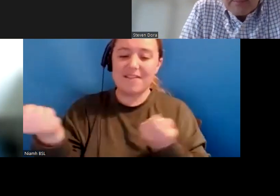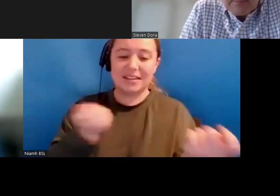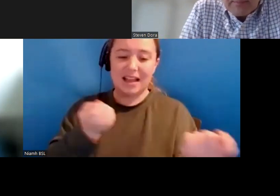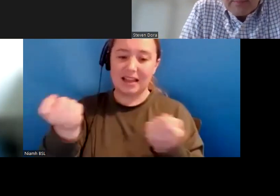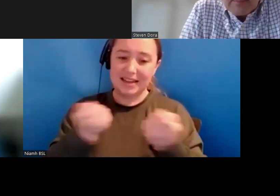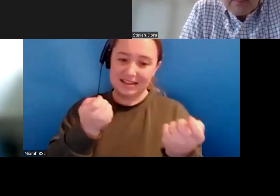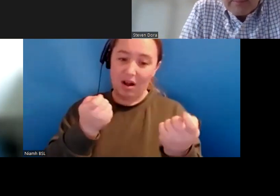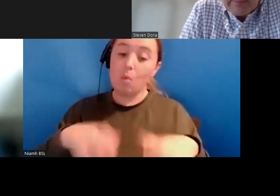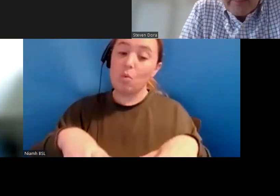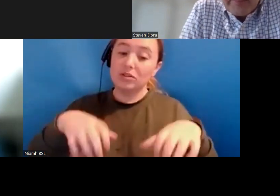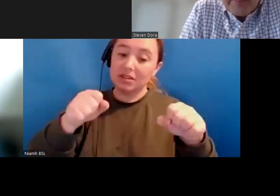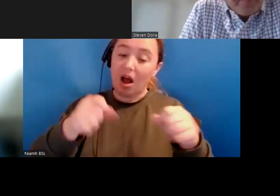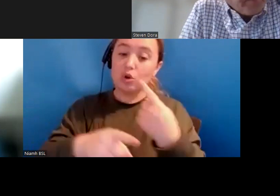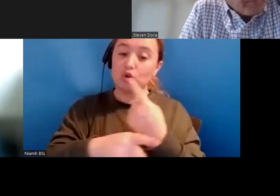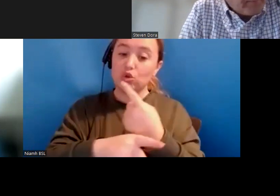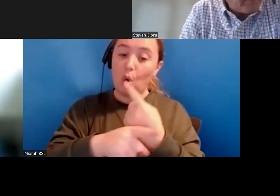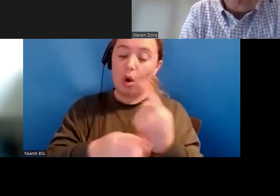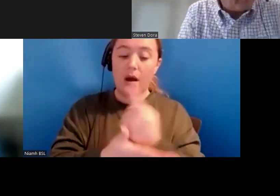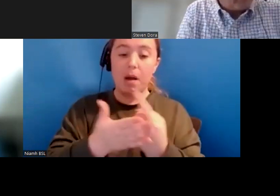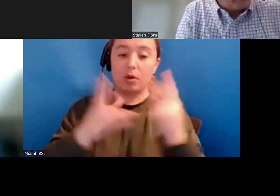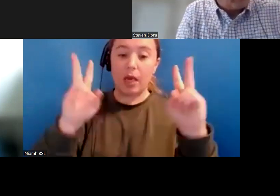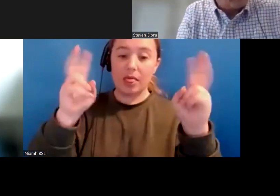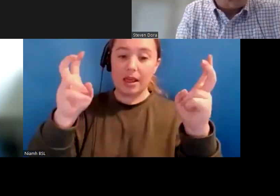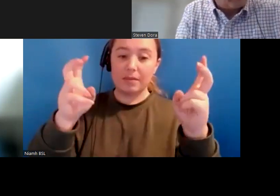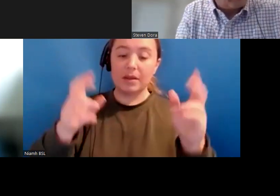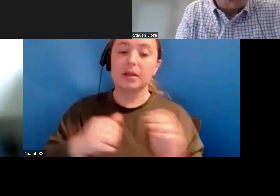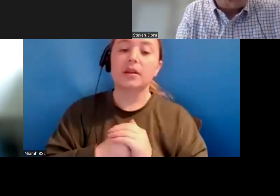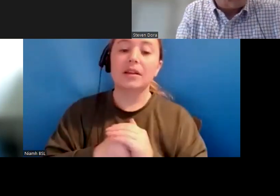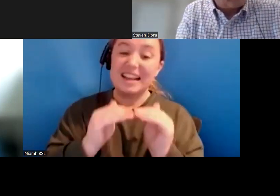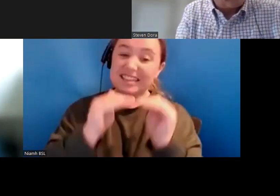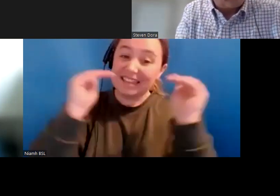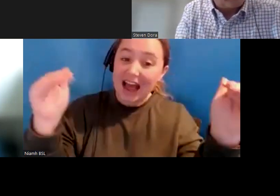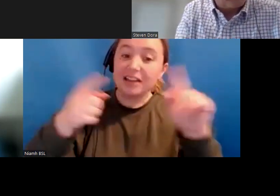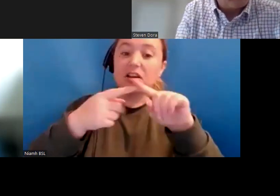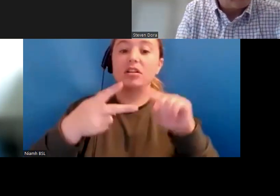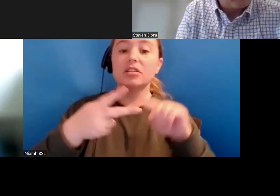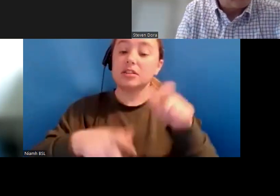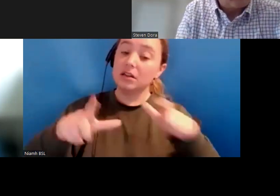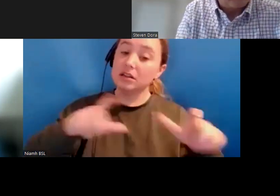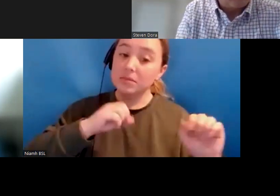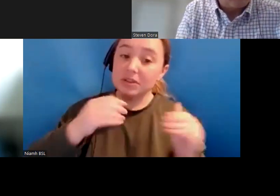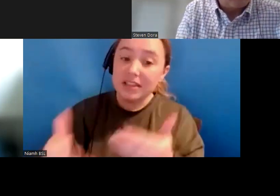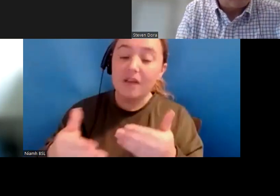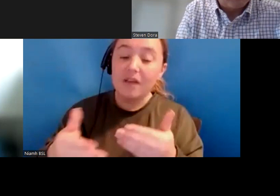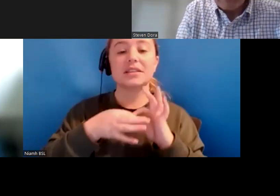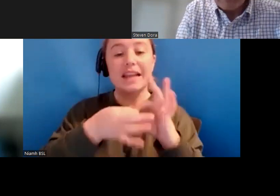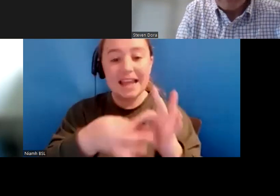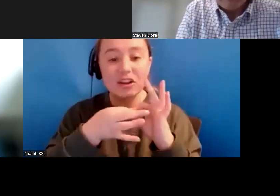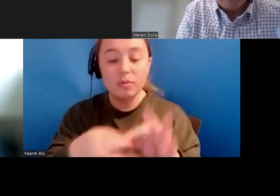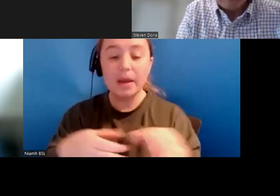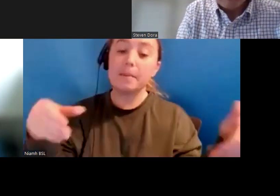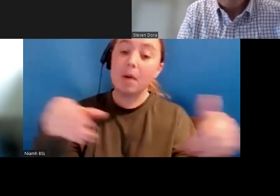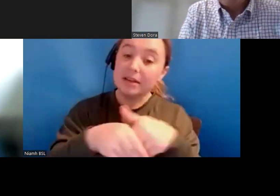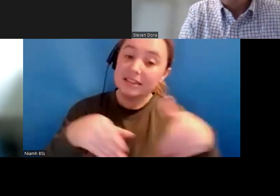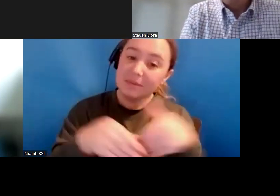themes: national guidance and standards, information and customer service, and engagement and participation. And you'll have an opportunity to share your thoughts